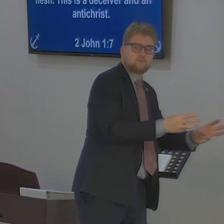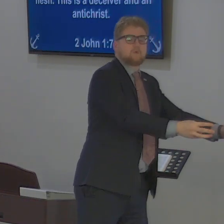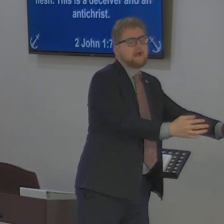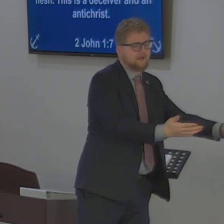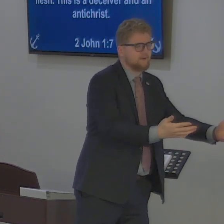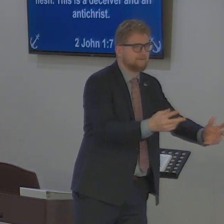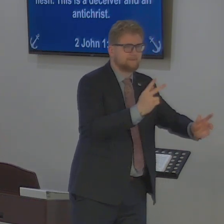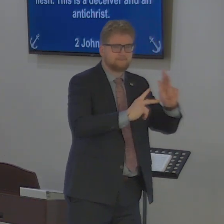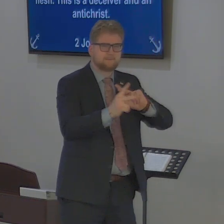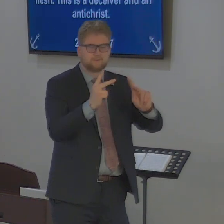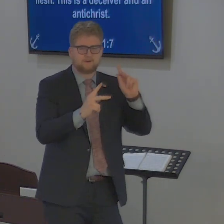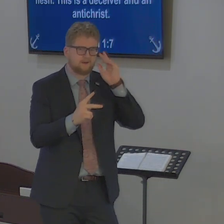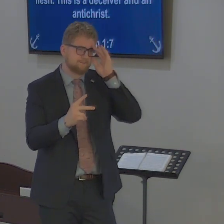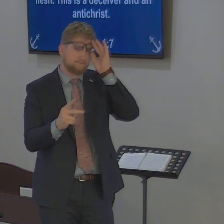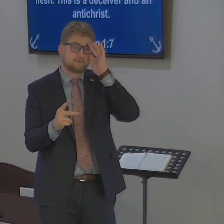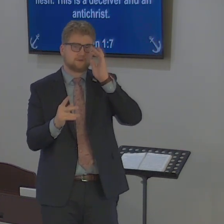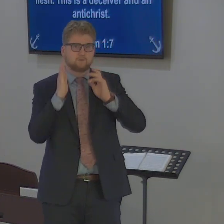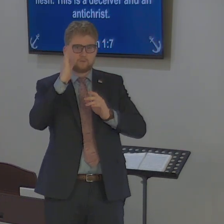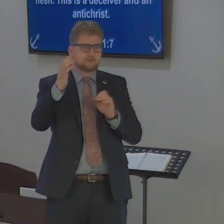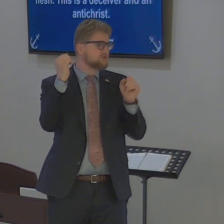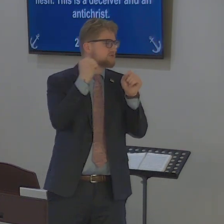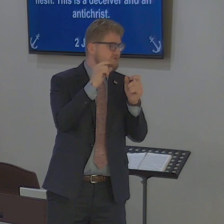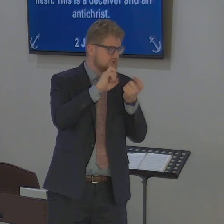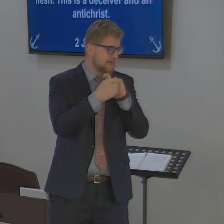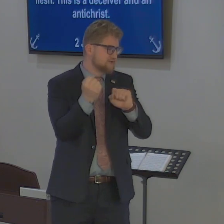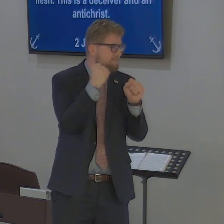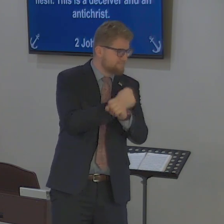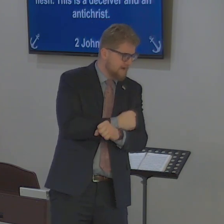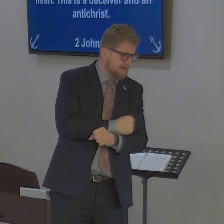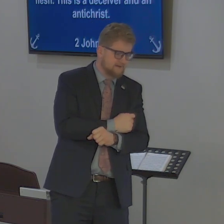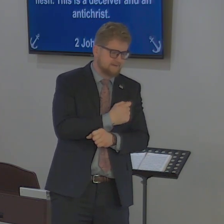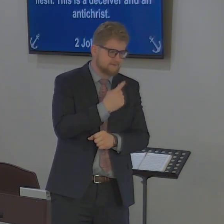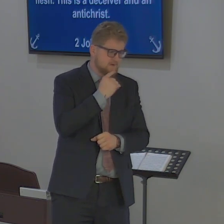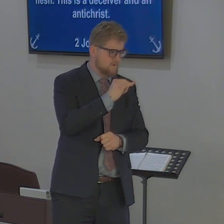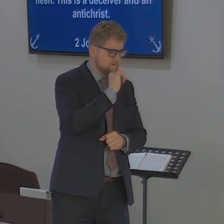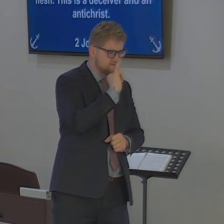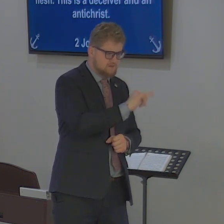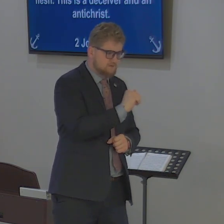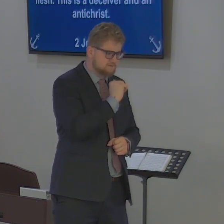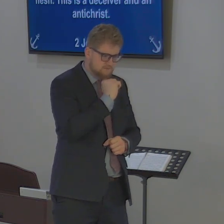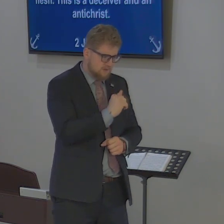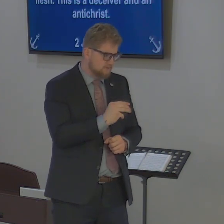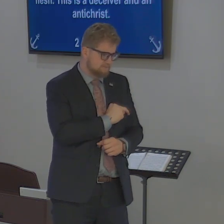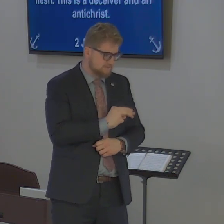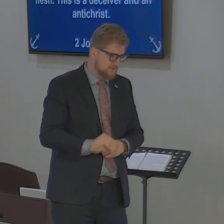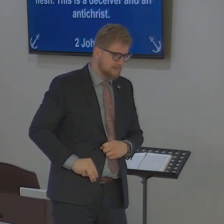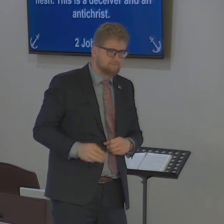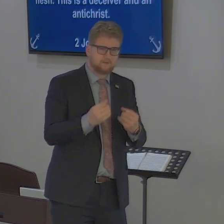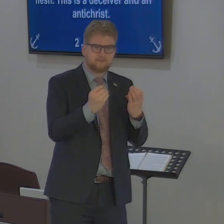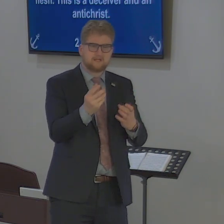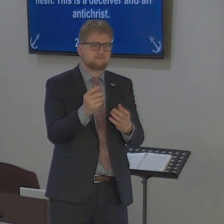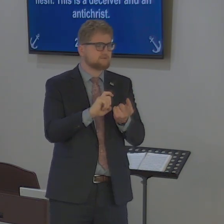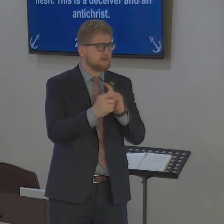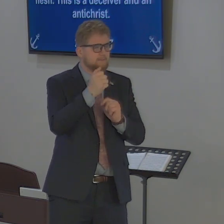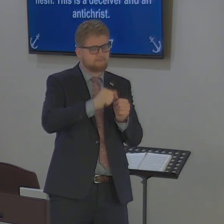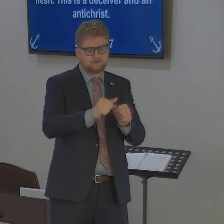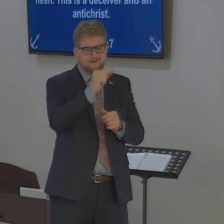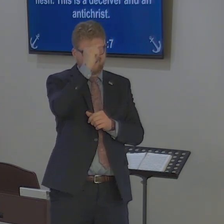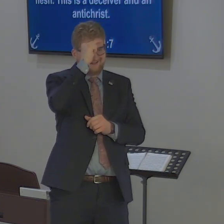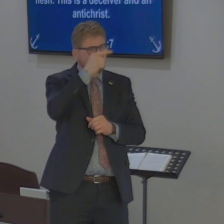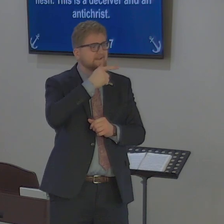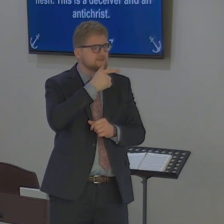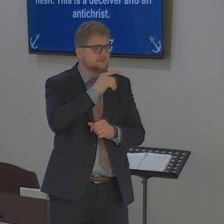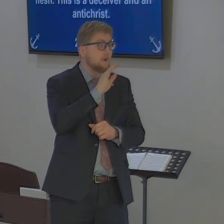their fight or battle, if you will, by saying that wasn't the Messiah, that many of them changed. You remember in Galatians, yep, you were saved